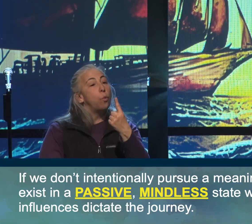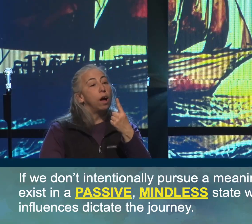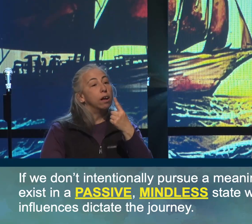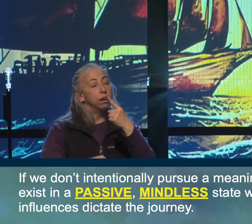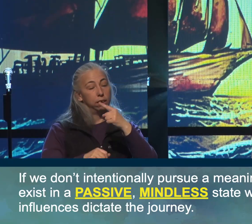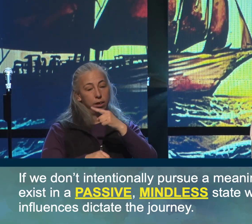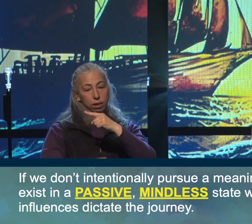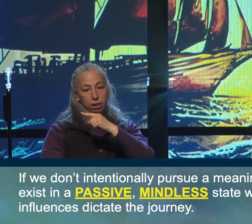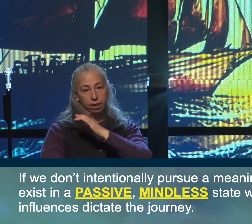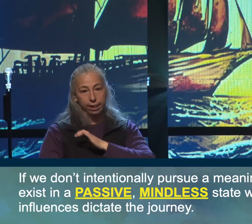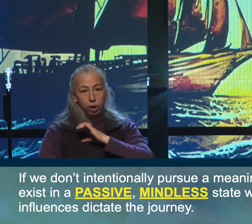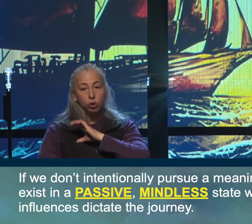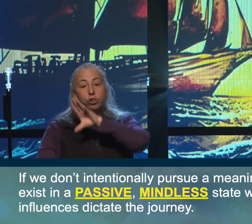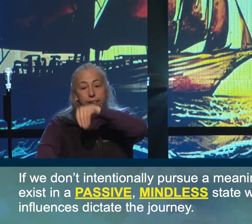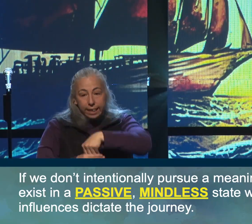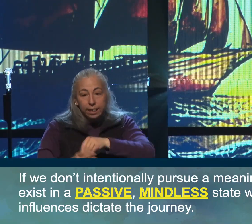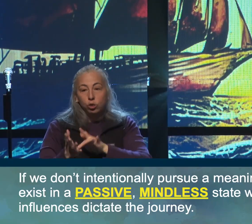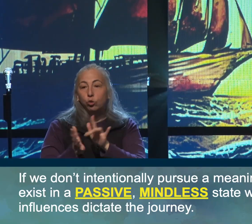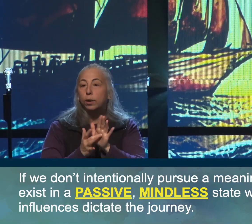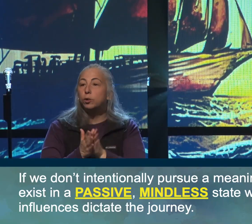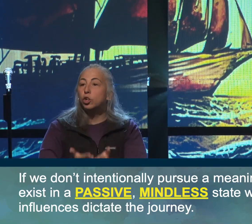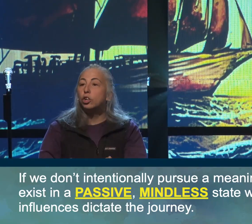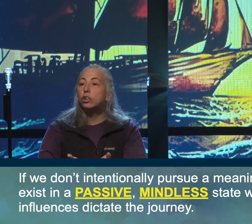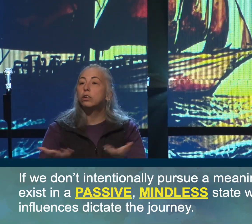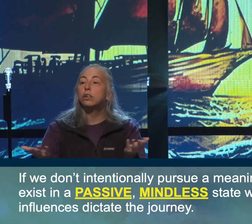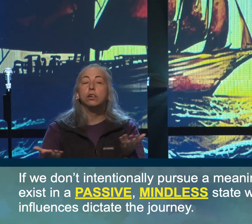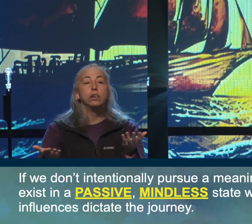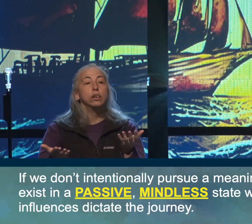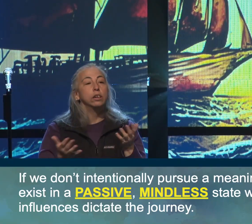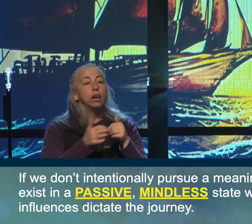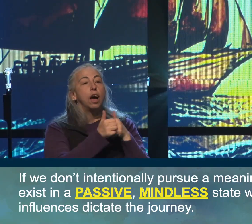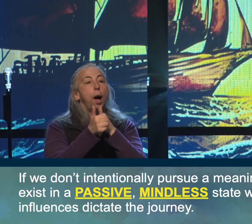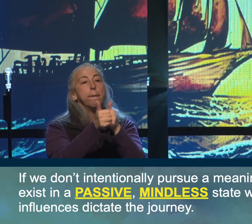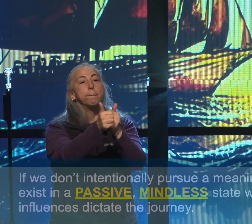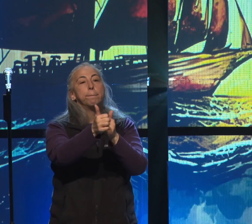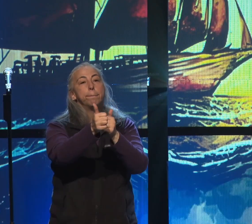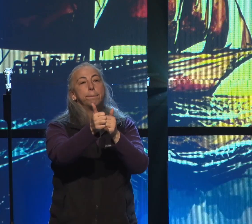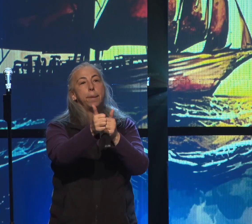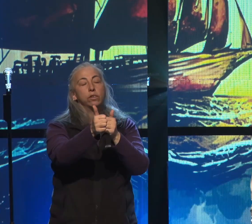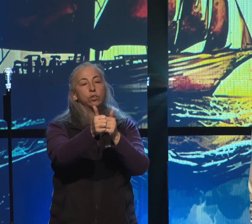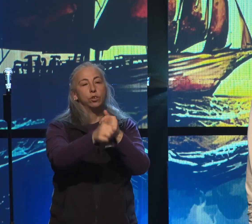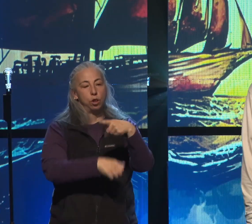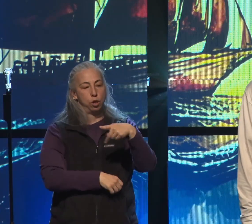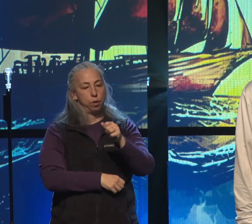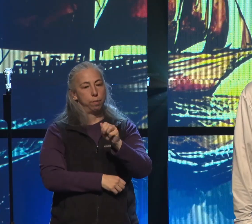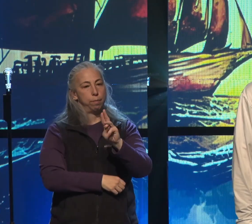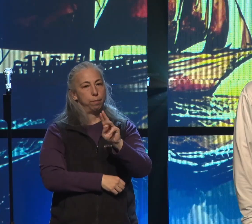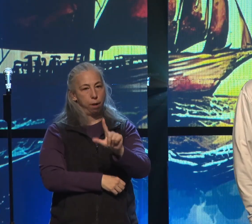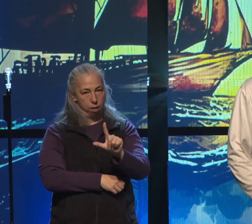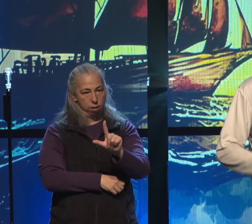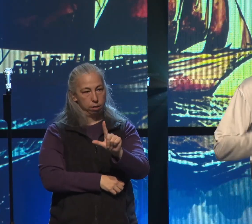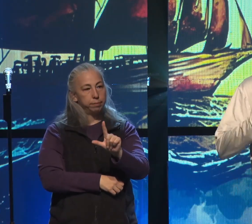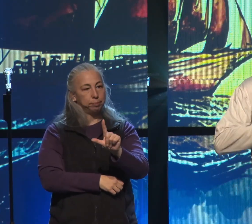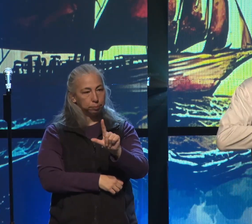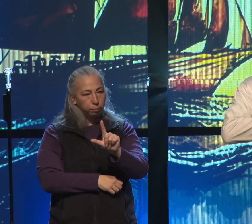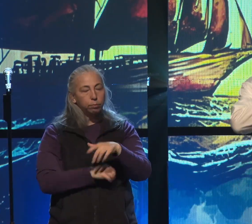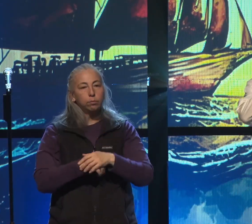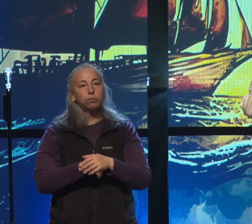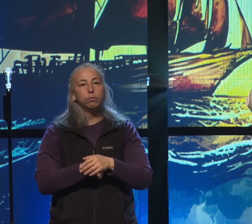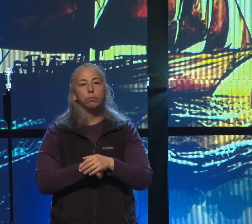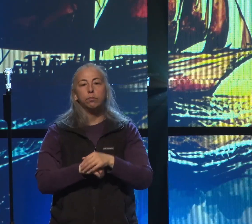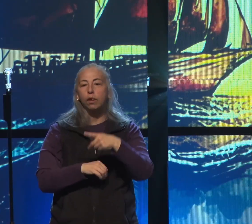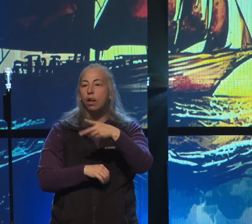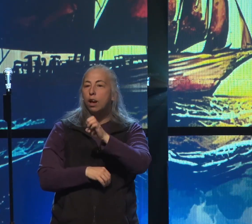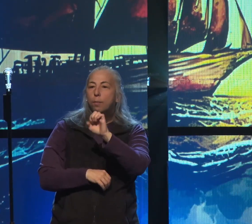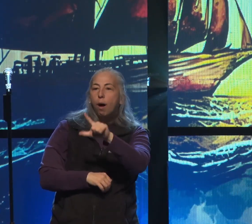about being the captain of his own life, and that is who we call the Apostle Paul. Now, if you know the story of the Apostle Paul, he had